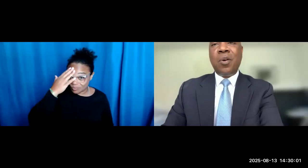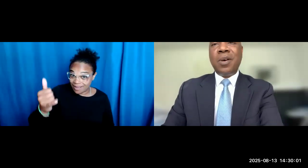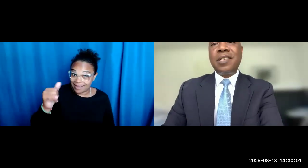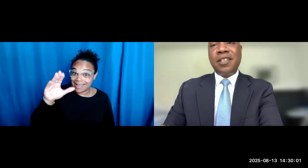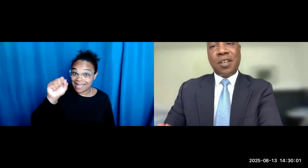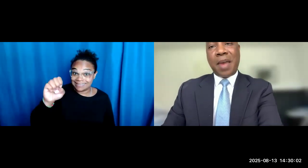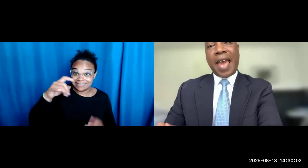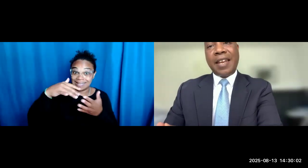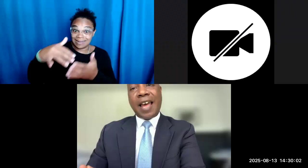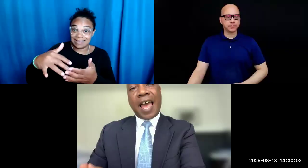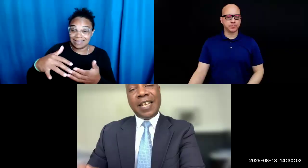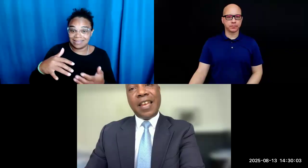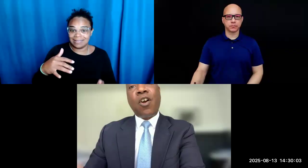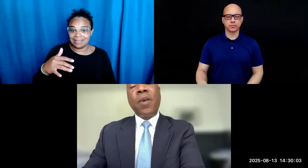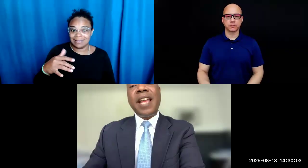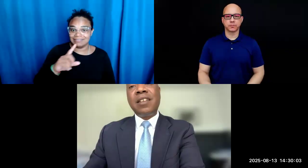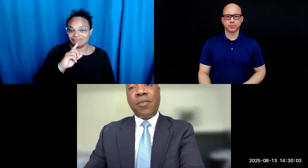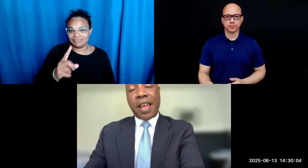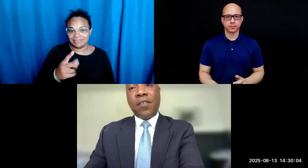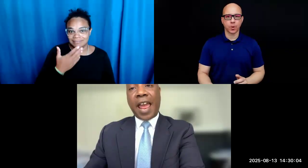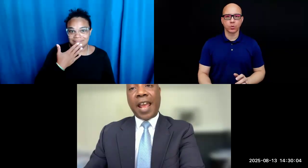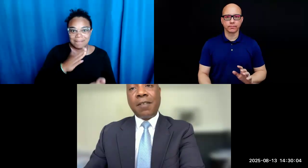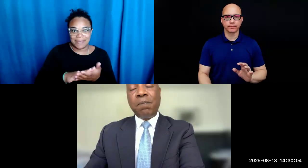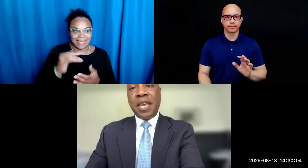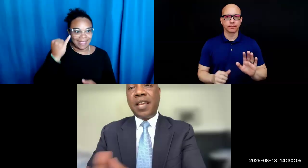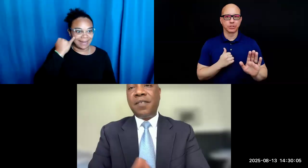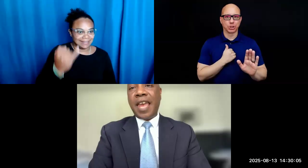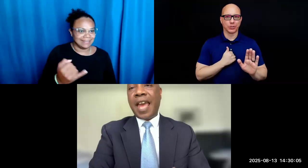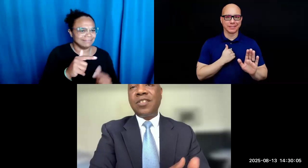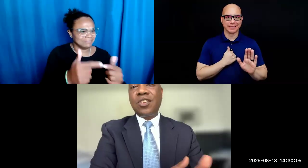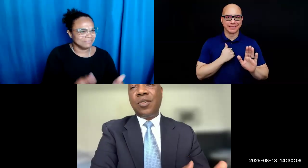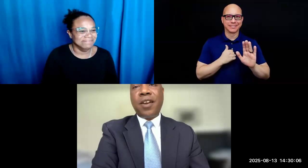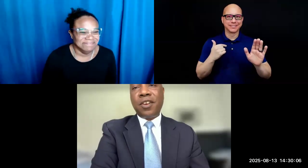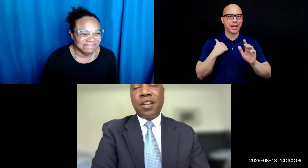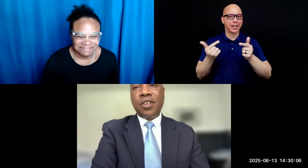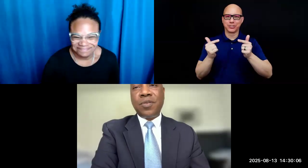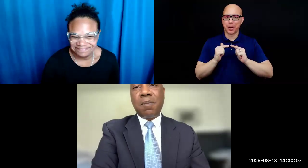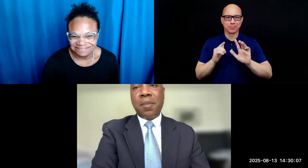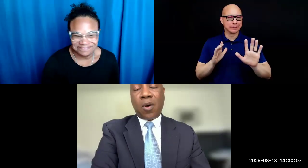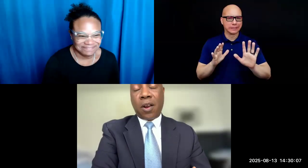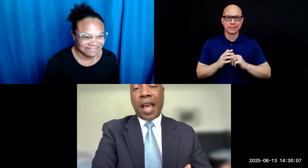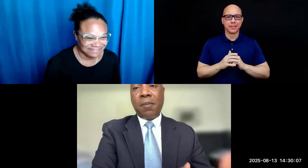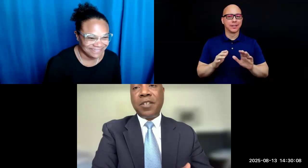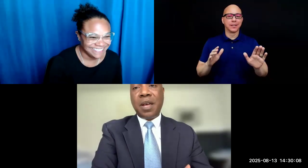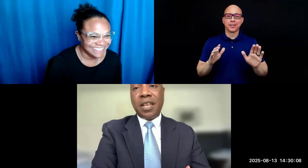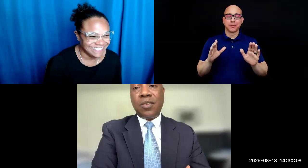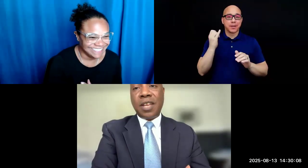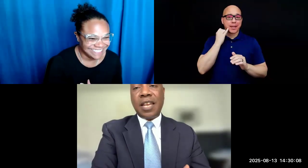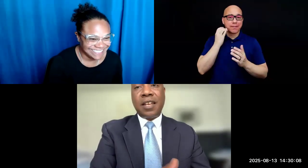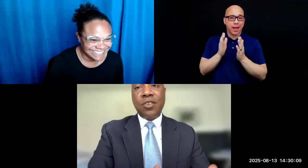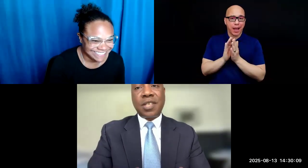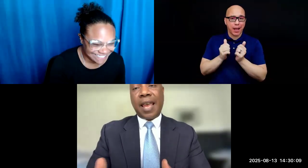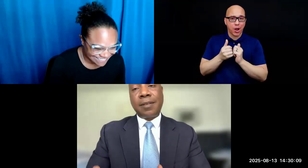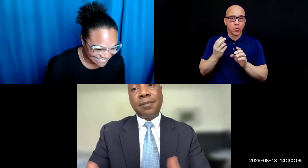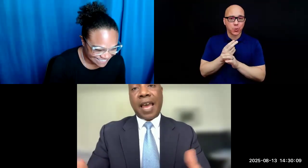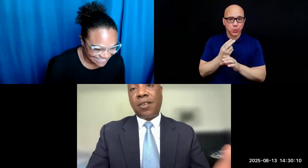study was such a bad idea or raised a red flag. Because if they ask you how you're going to use them or how much money you